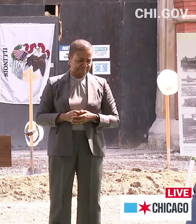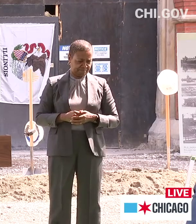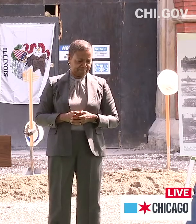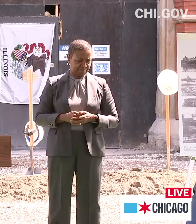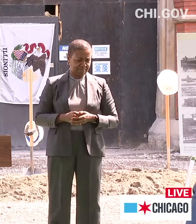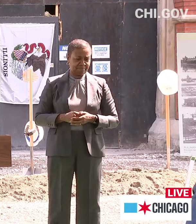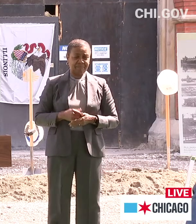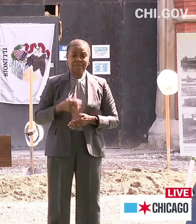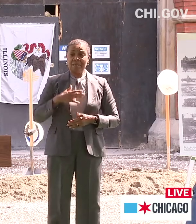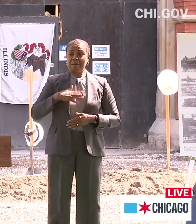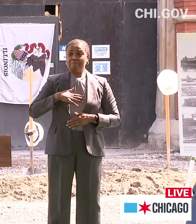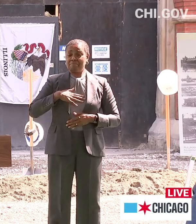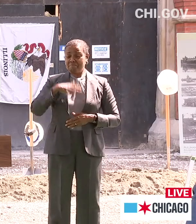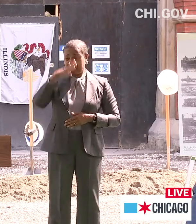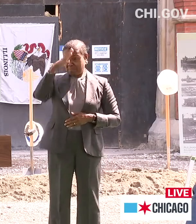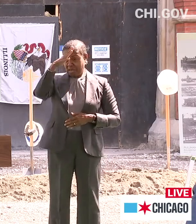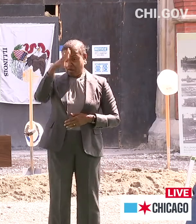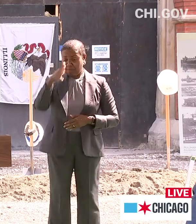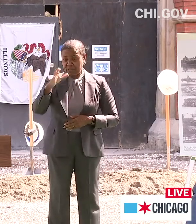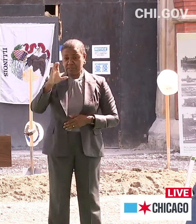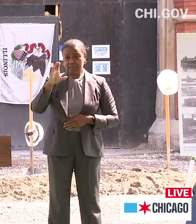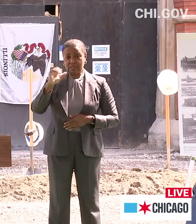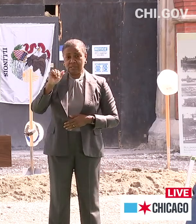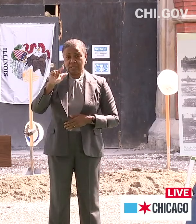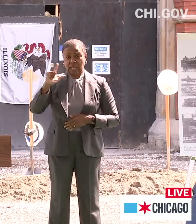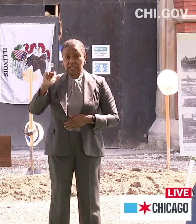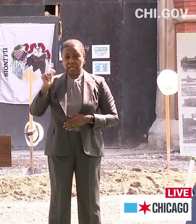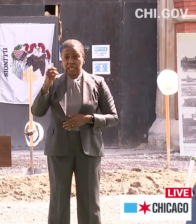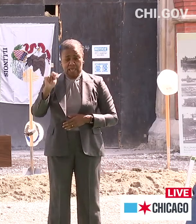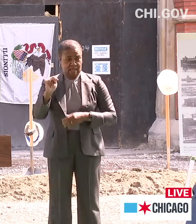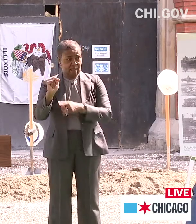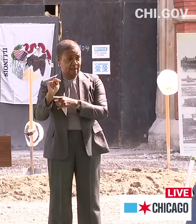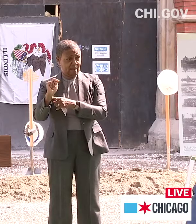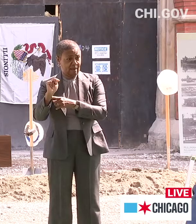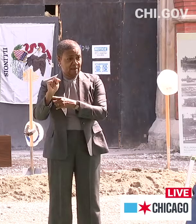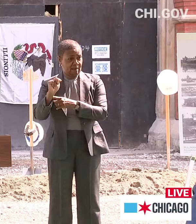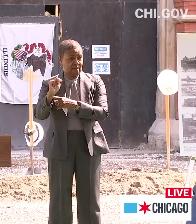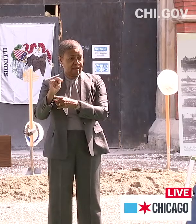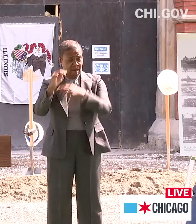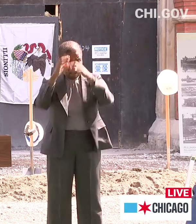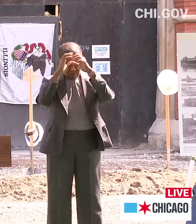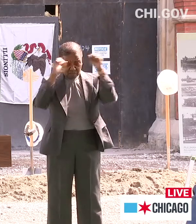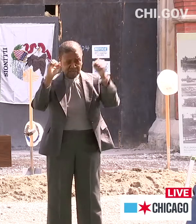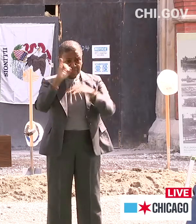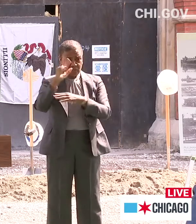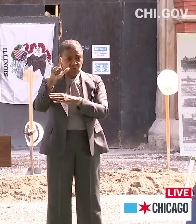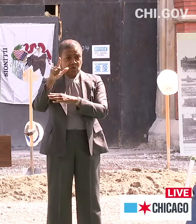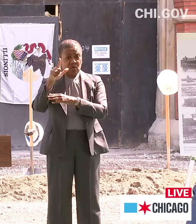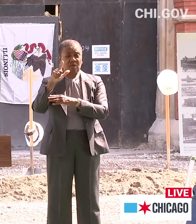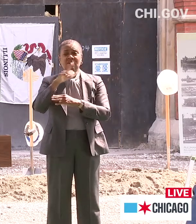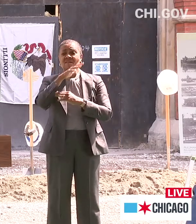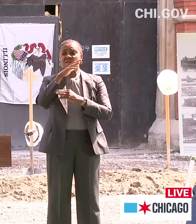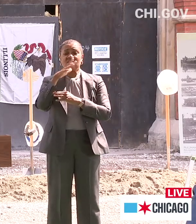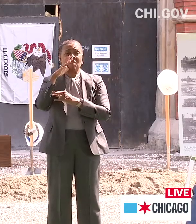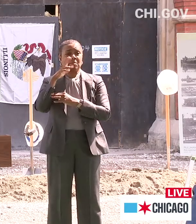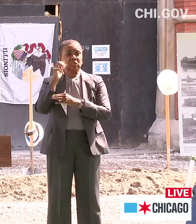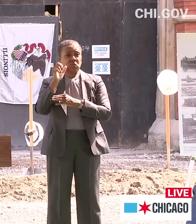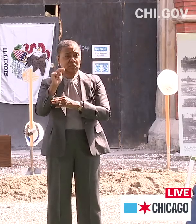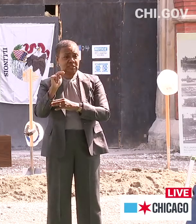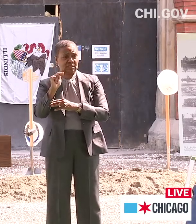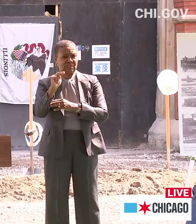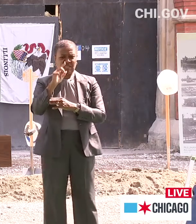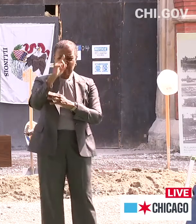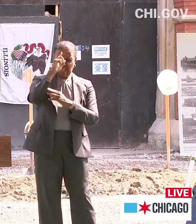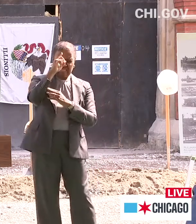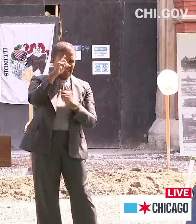my grandpa Callahan was the president of the Illinois Farmers Union. Now, when you think of unions, you probably don't think of